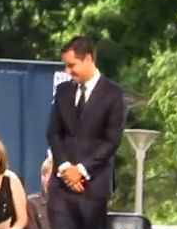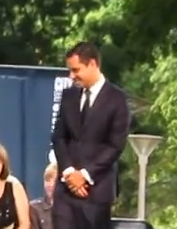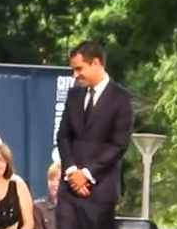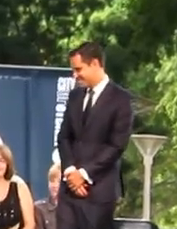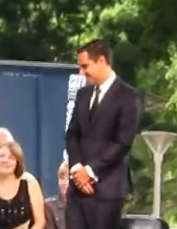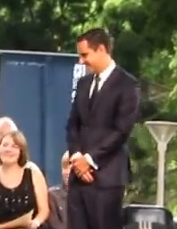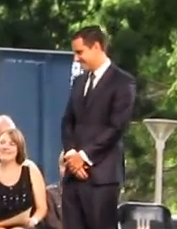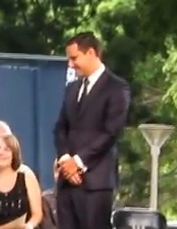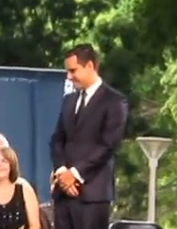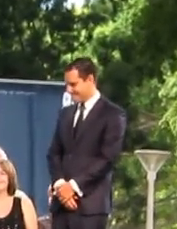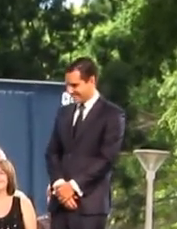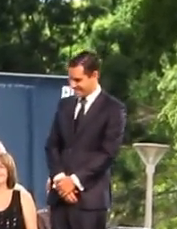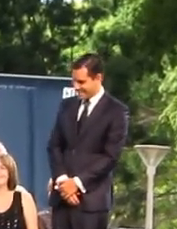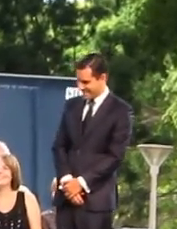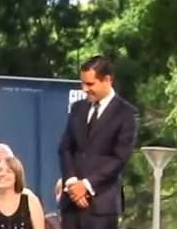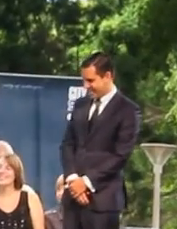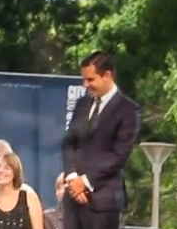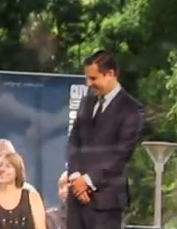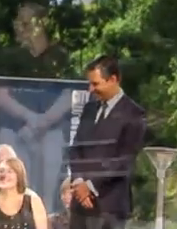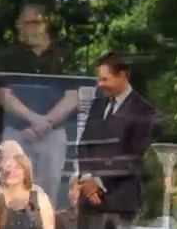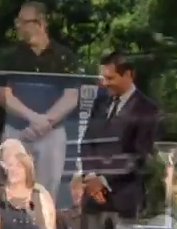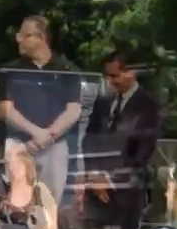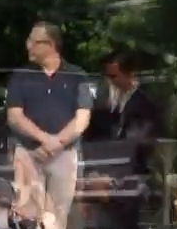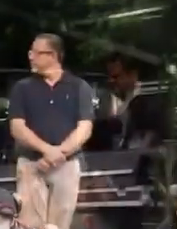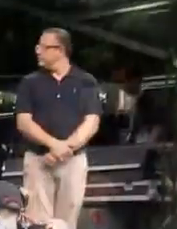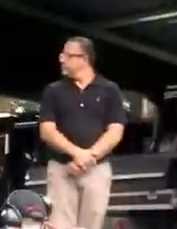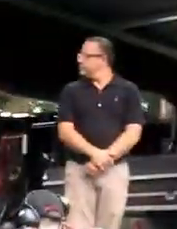is having learned to camp in the bush.